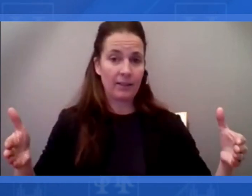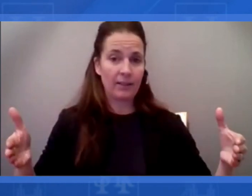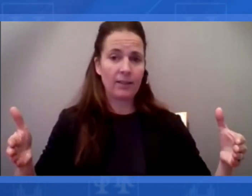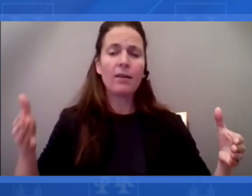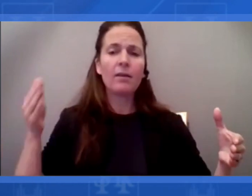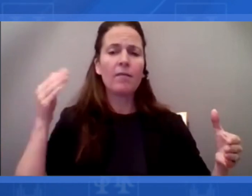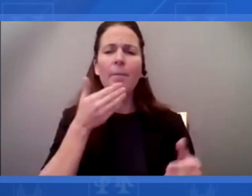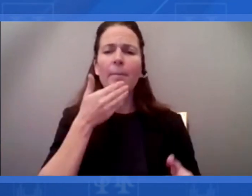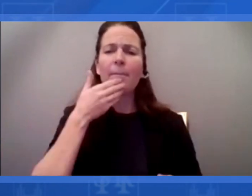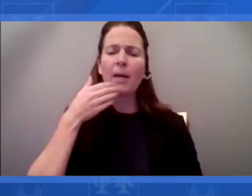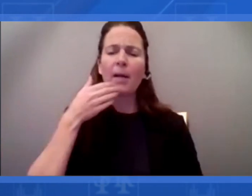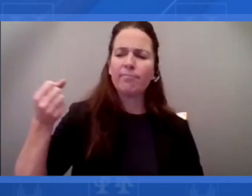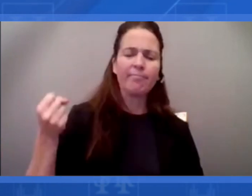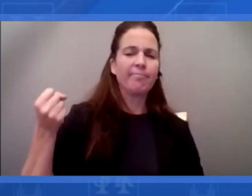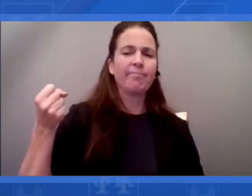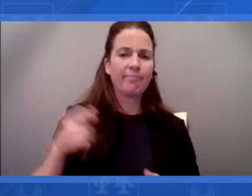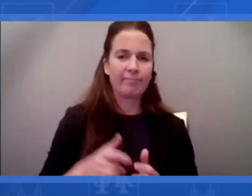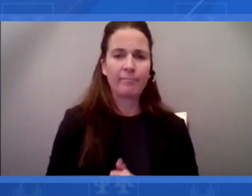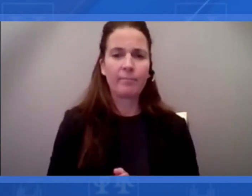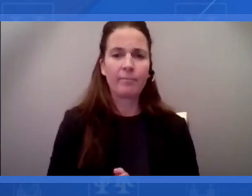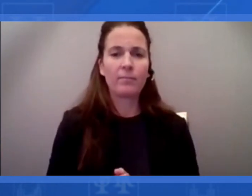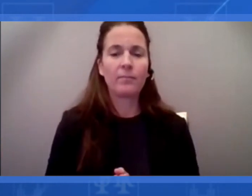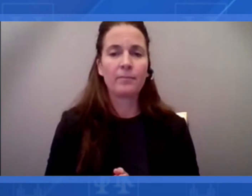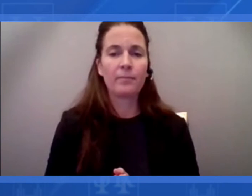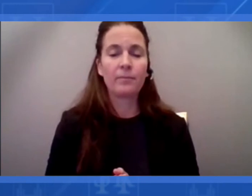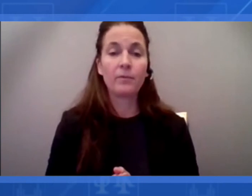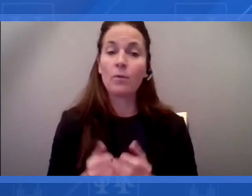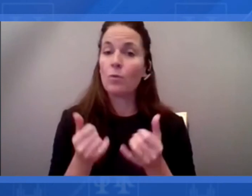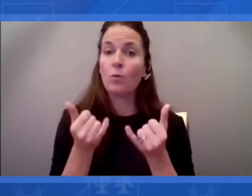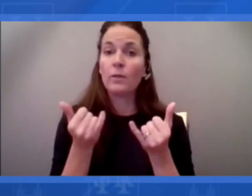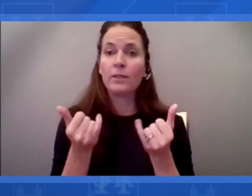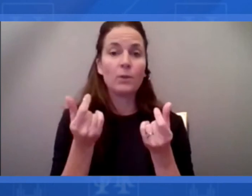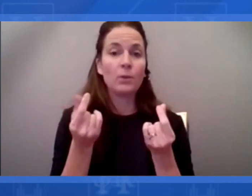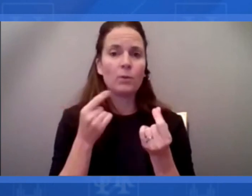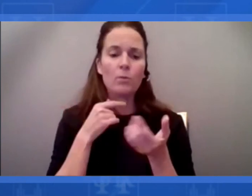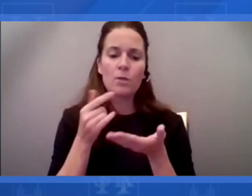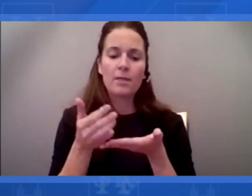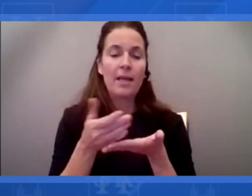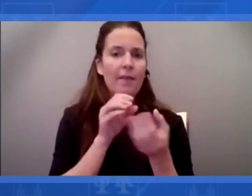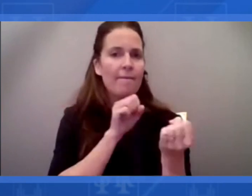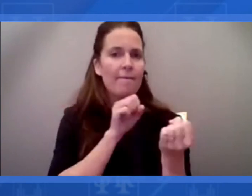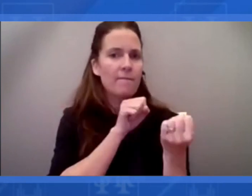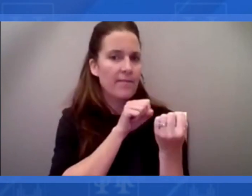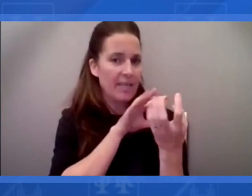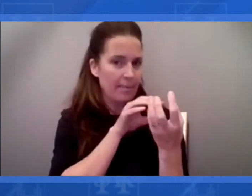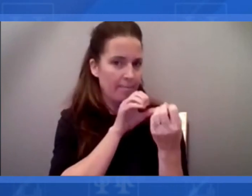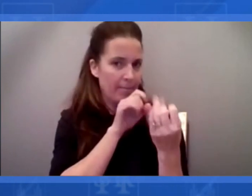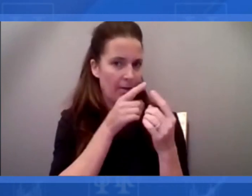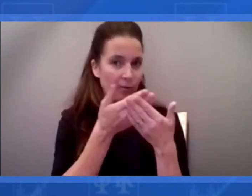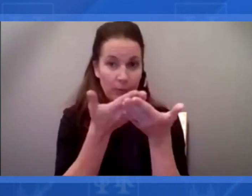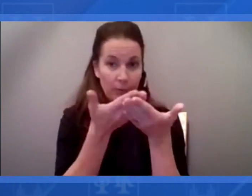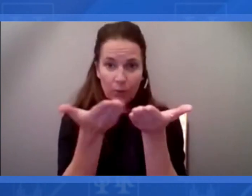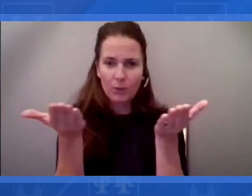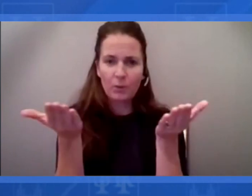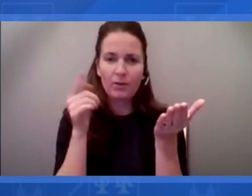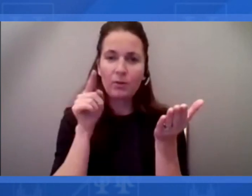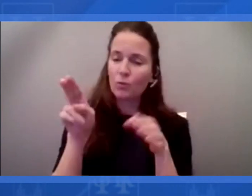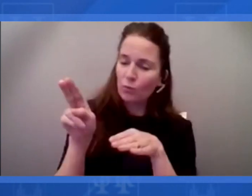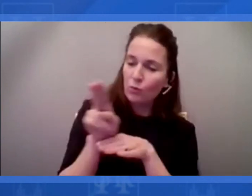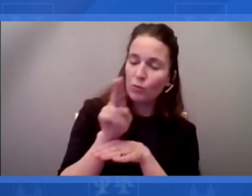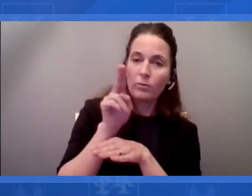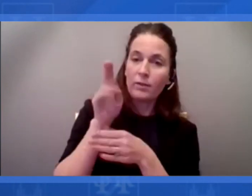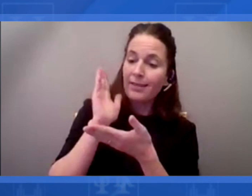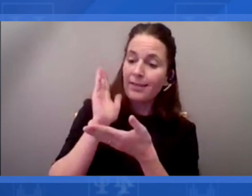stability. We're currently gathering feedback about this prototype from customers who use these stop